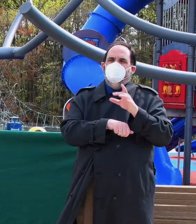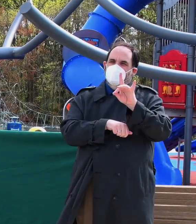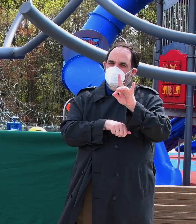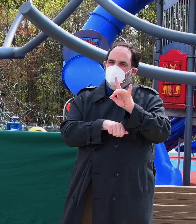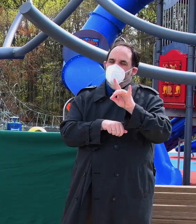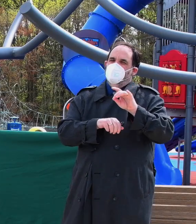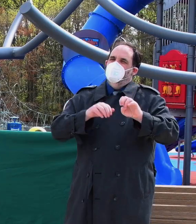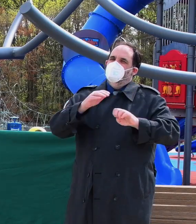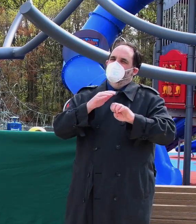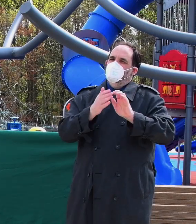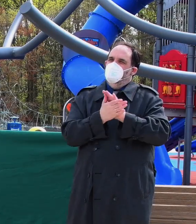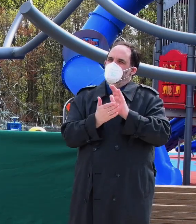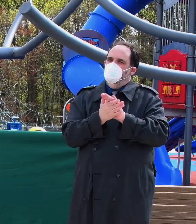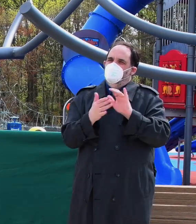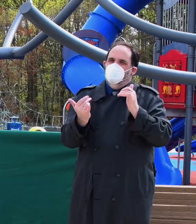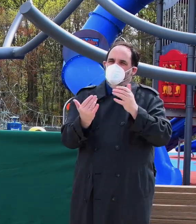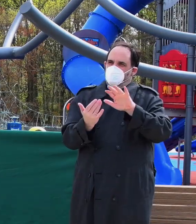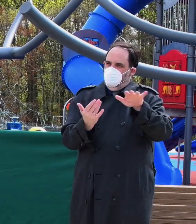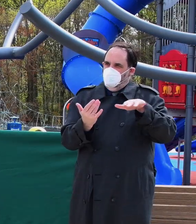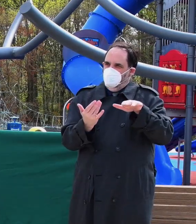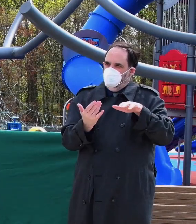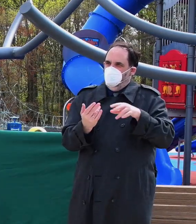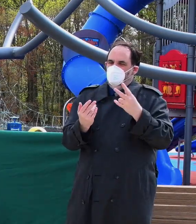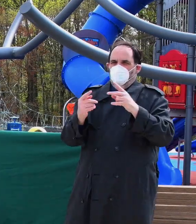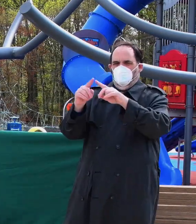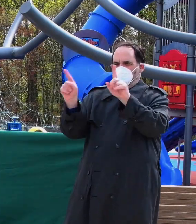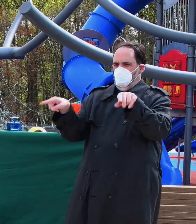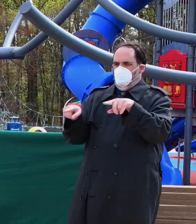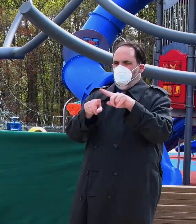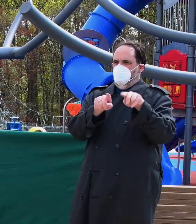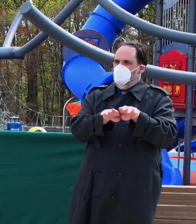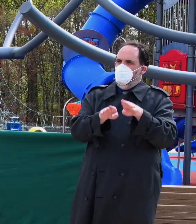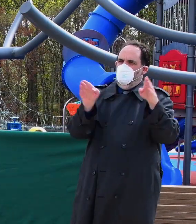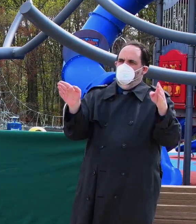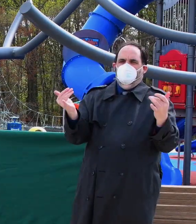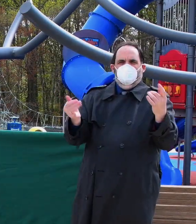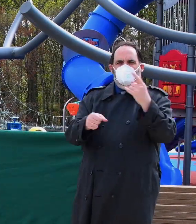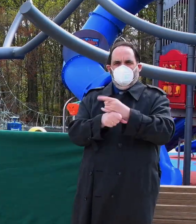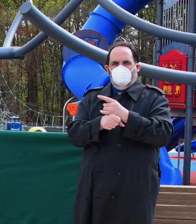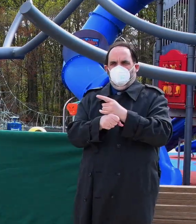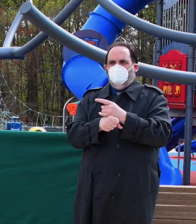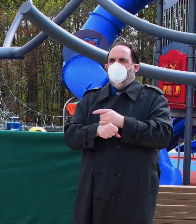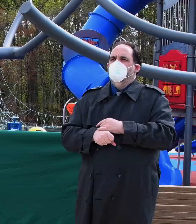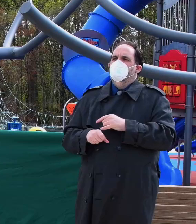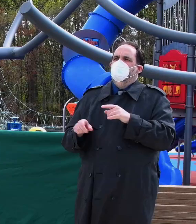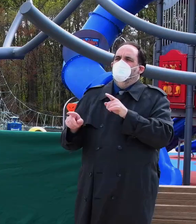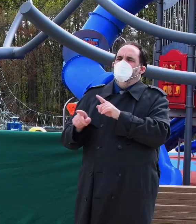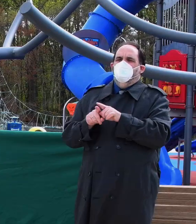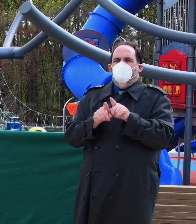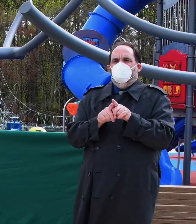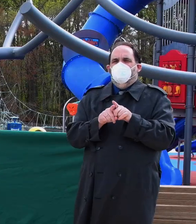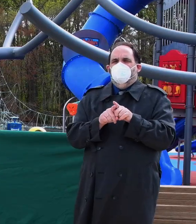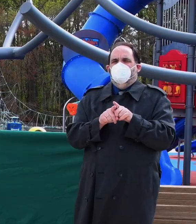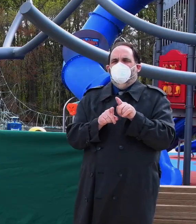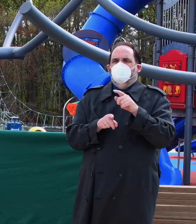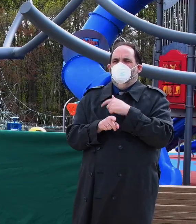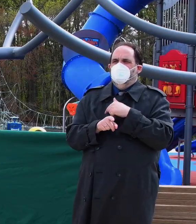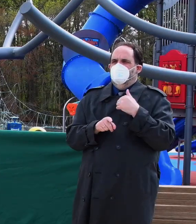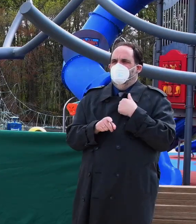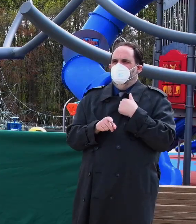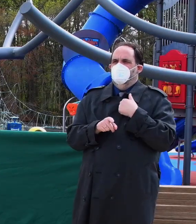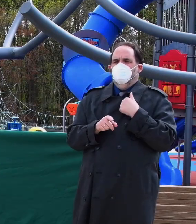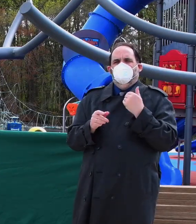8 elementary schools. We have the 2 boards that we're unveiling here today, and we've got